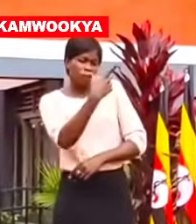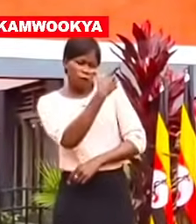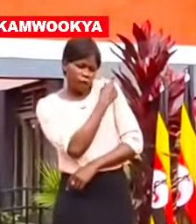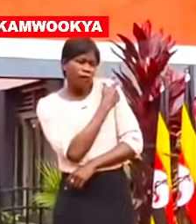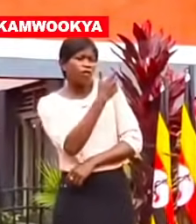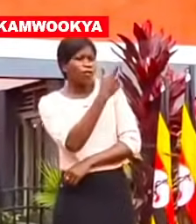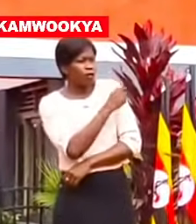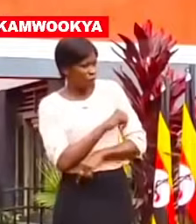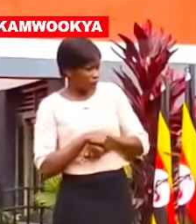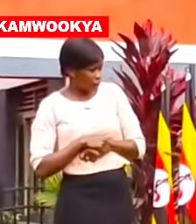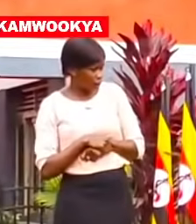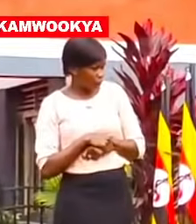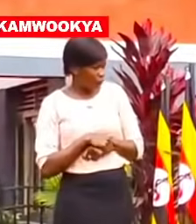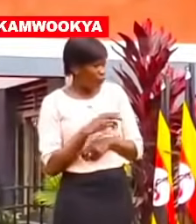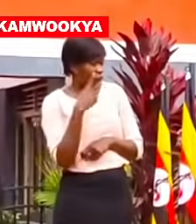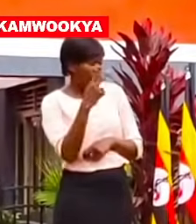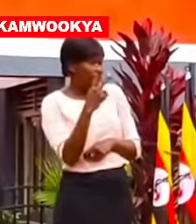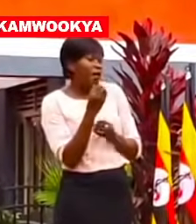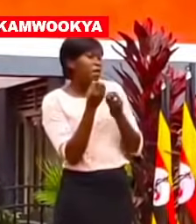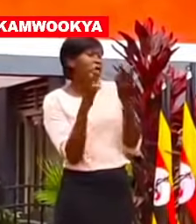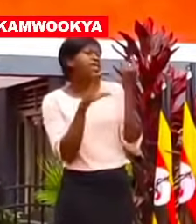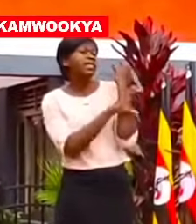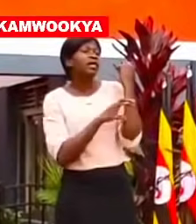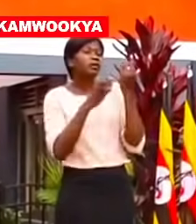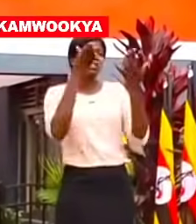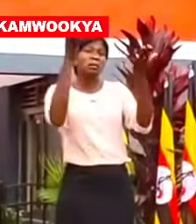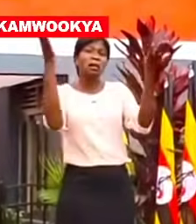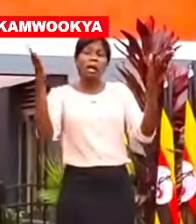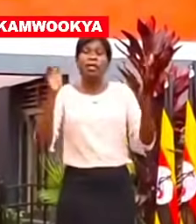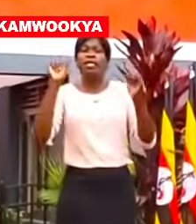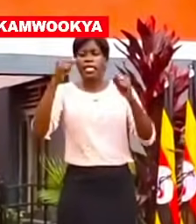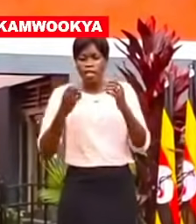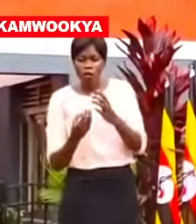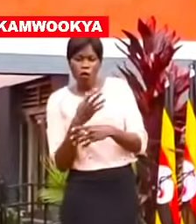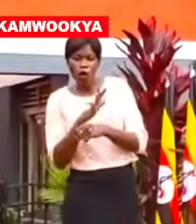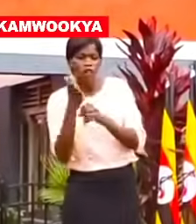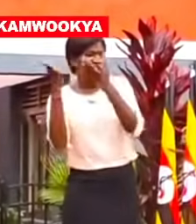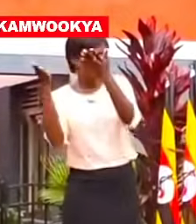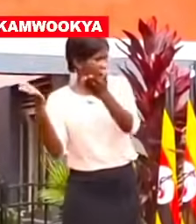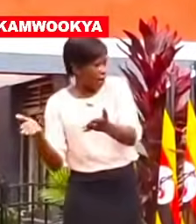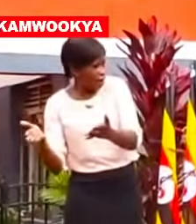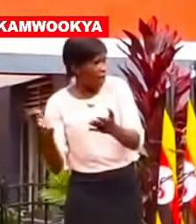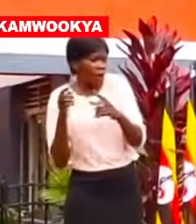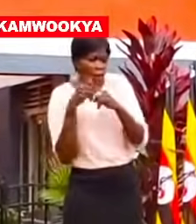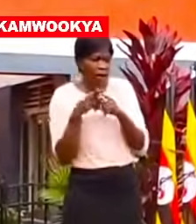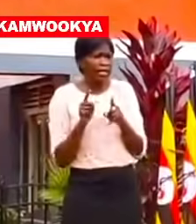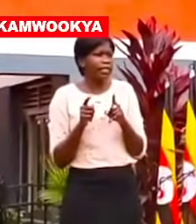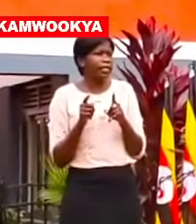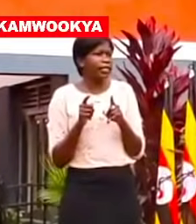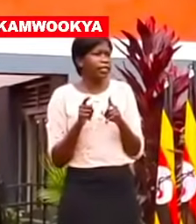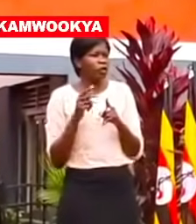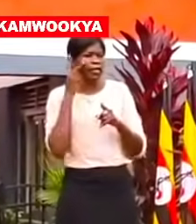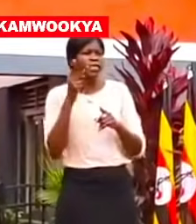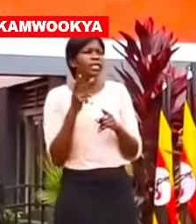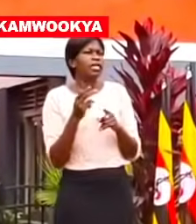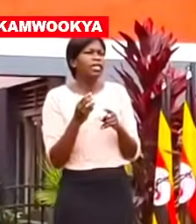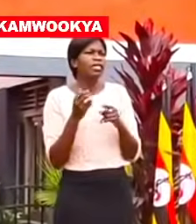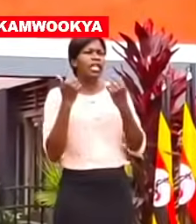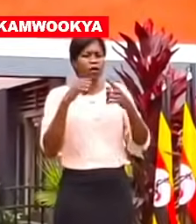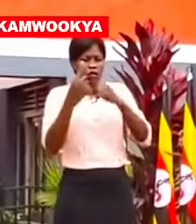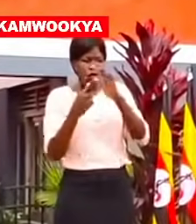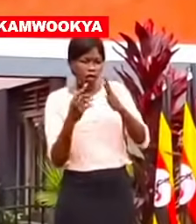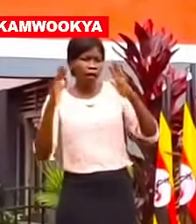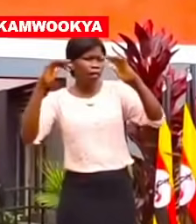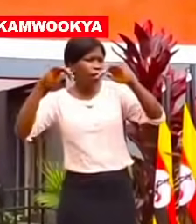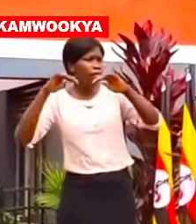where people opened up a long time ago. You go to football matches and you find droves and droves of people